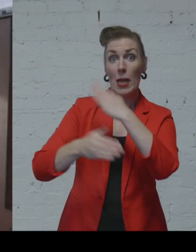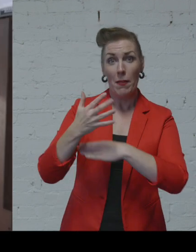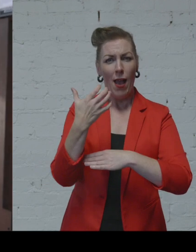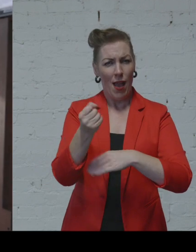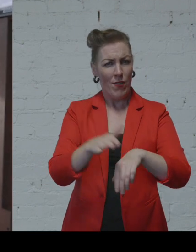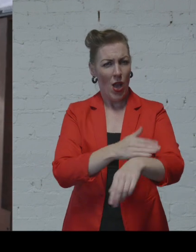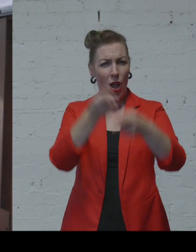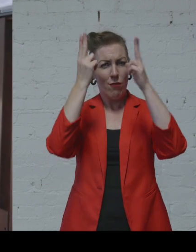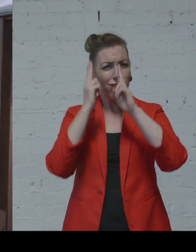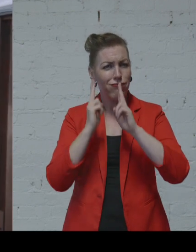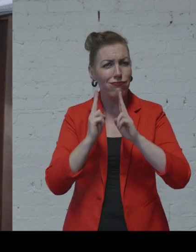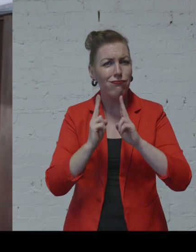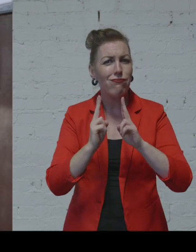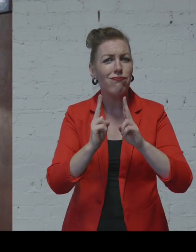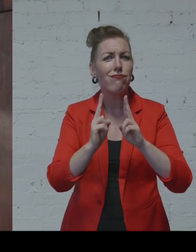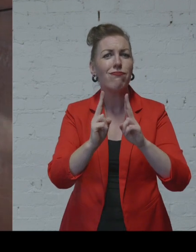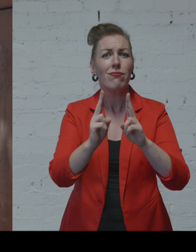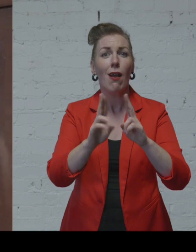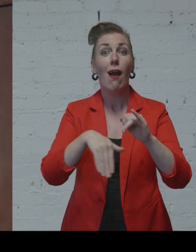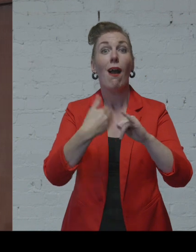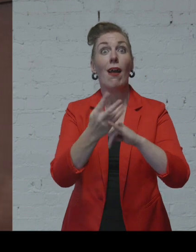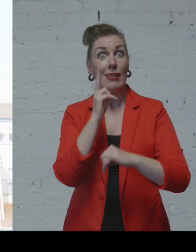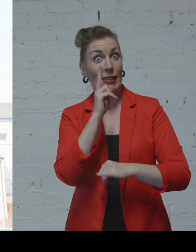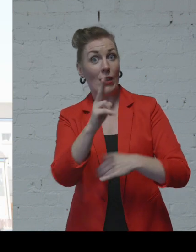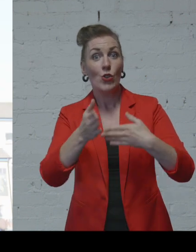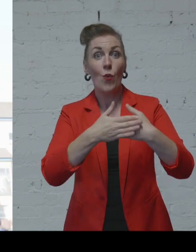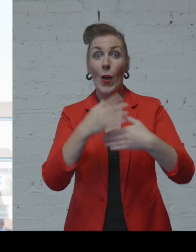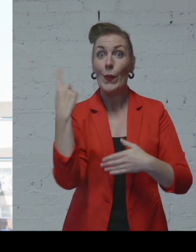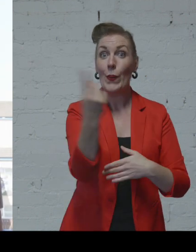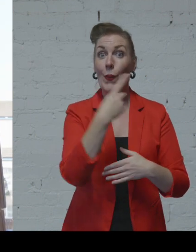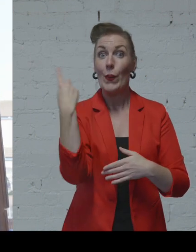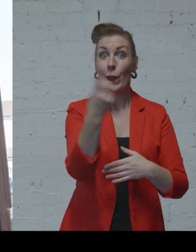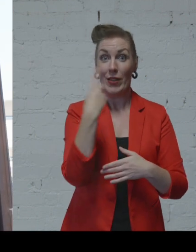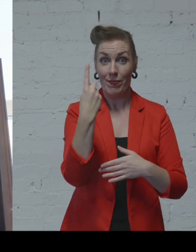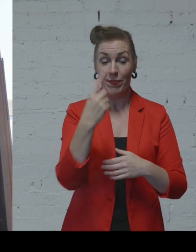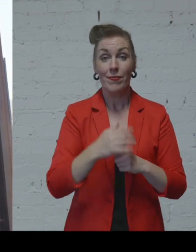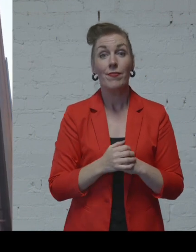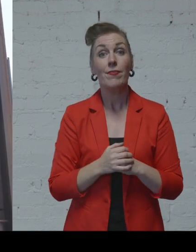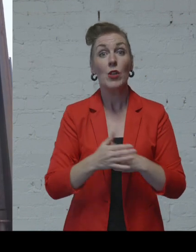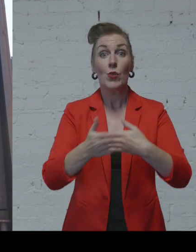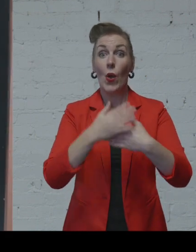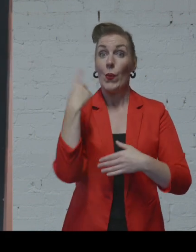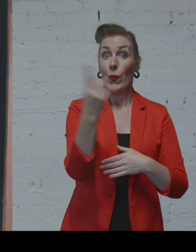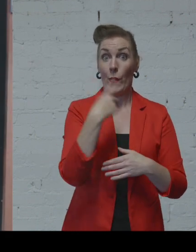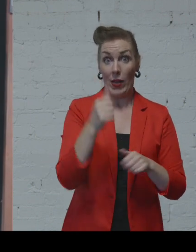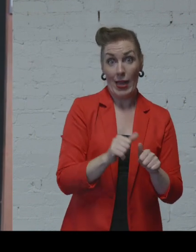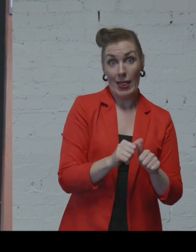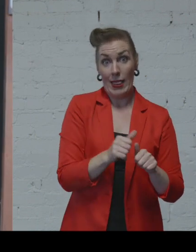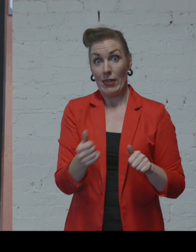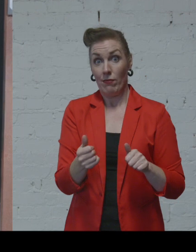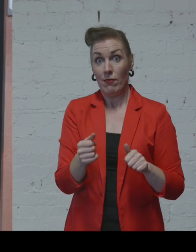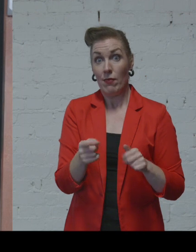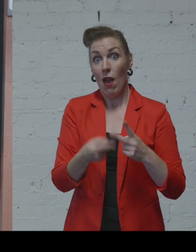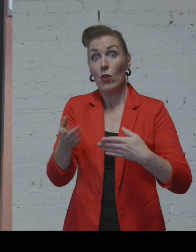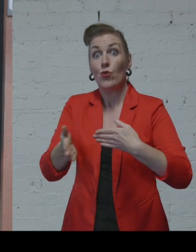Entry to the Museum of Free Derry is along the entrance corridor. This will take you to the revolving door. Next to the revolving